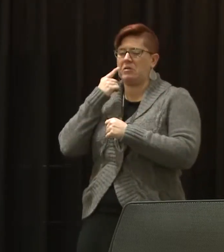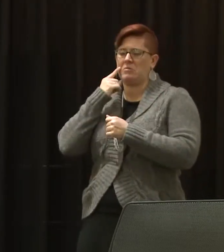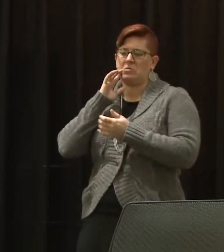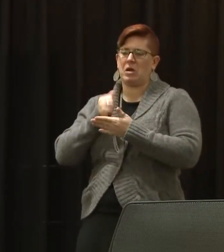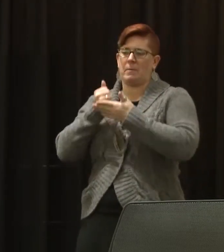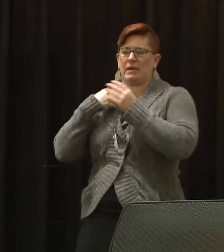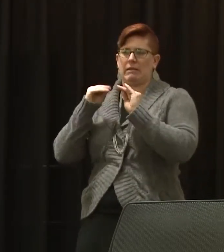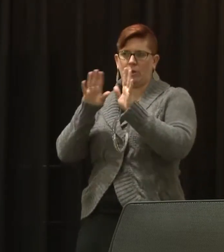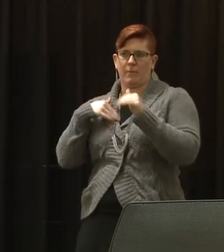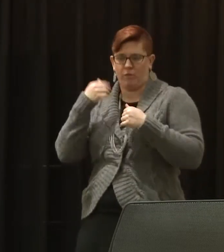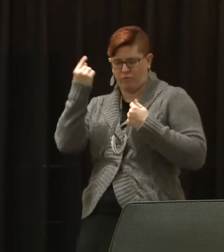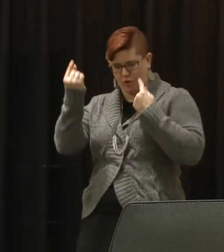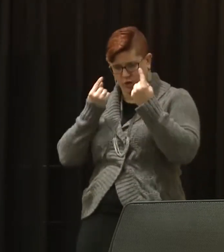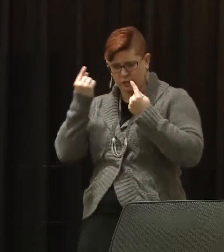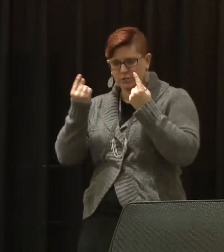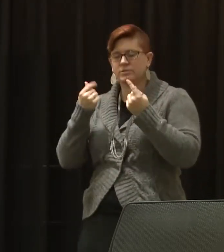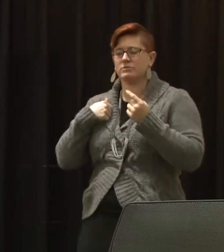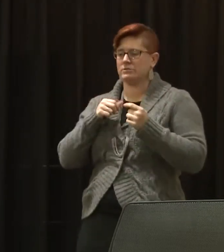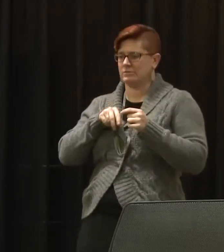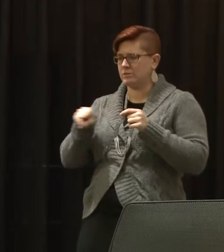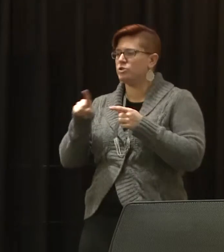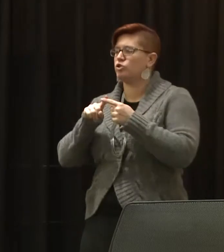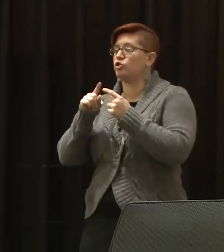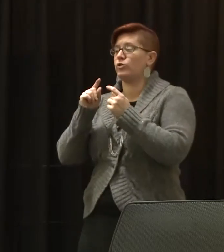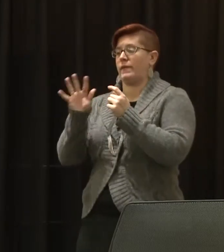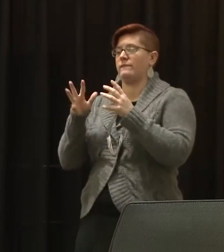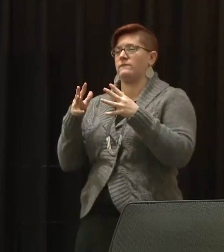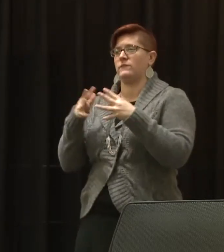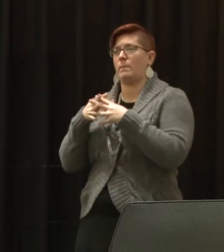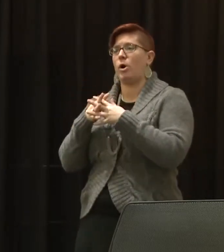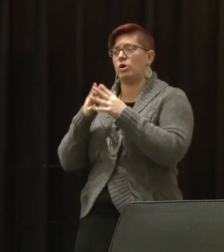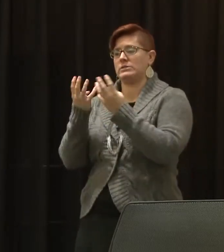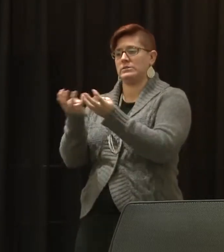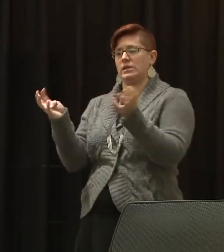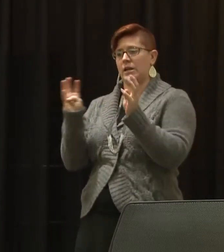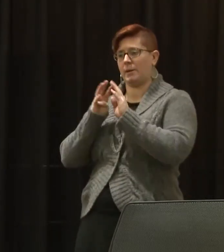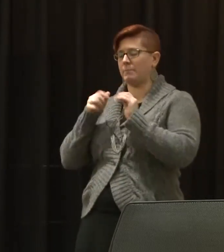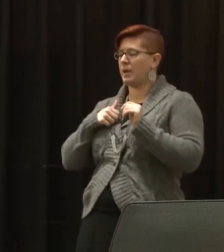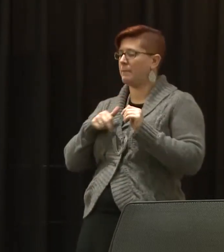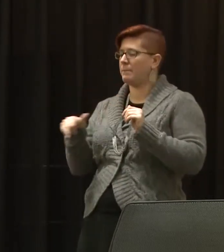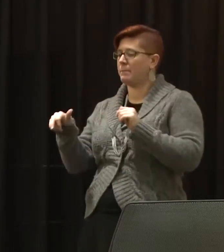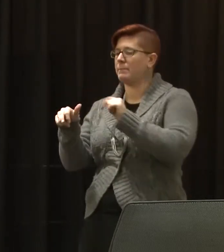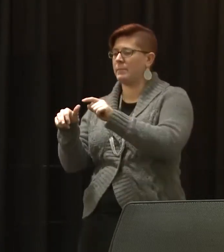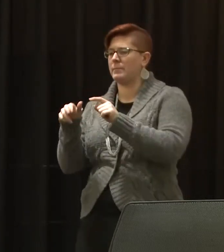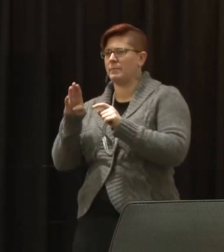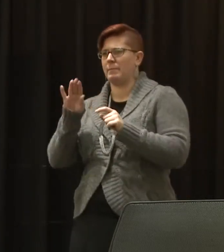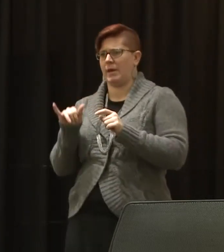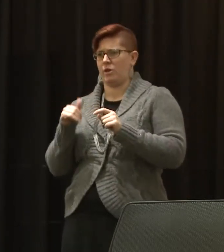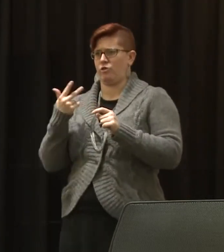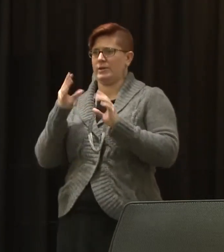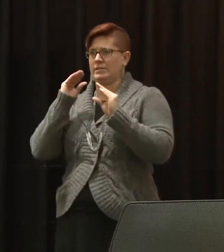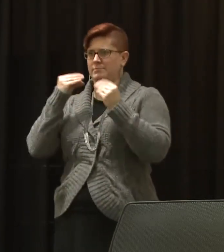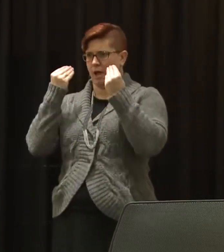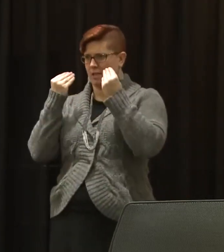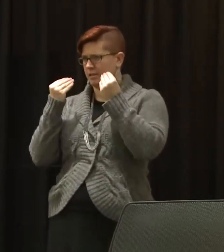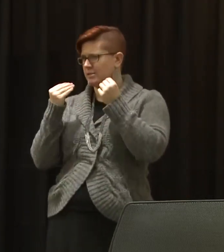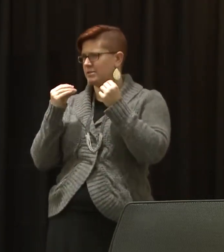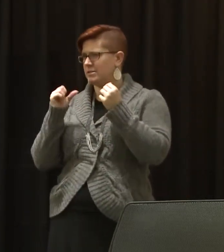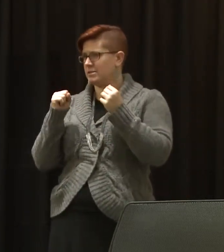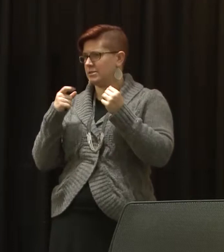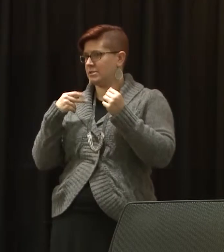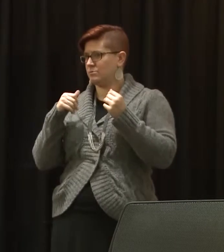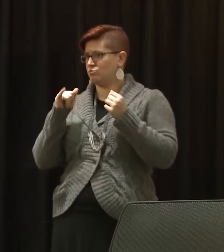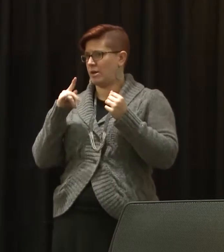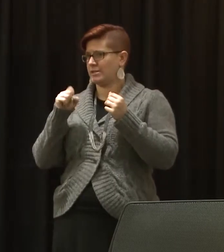the school's imposing football stadium and am passed by 3 smiling sprites, each with teeth blinding white and teased hairstyles in